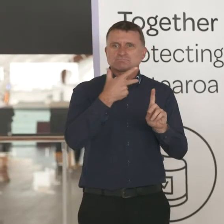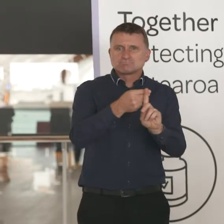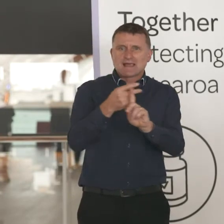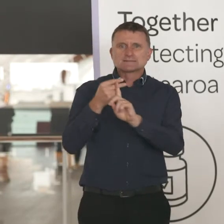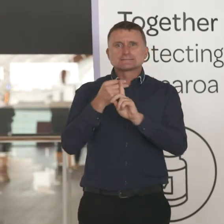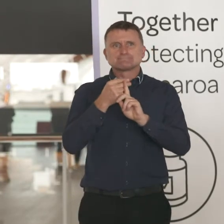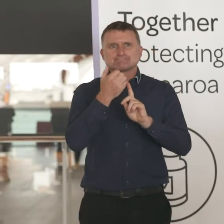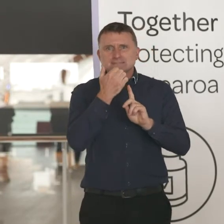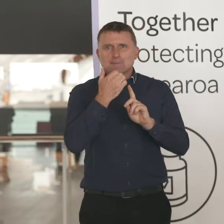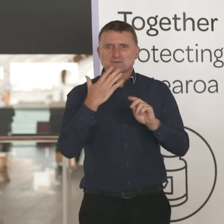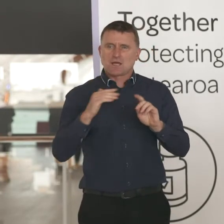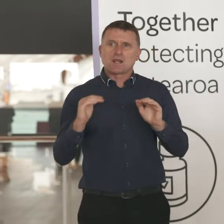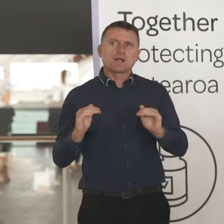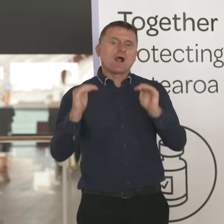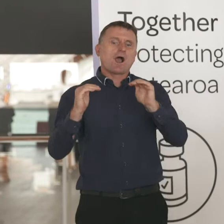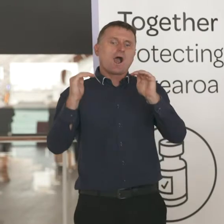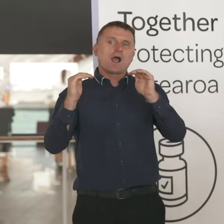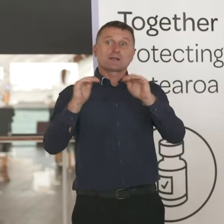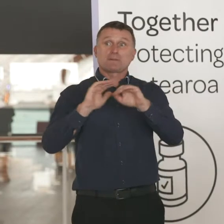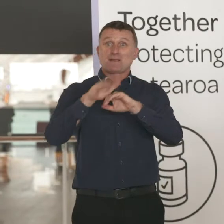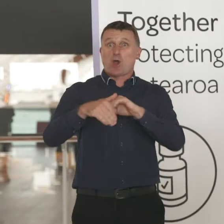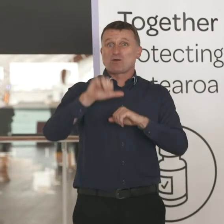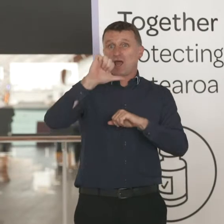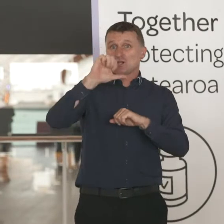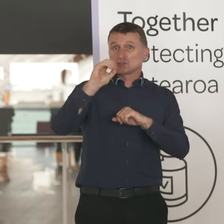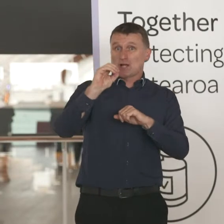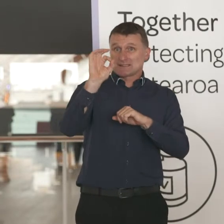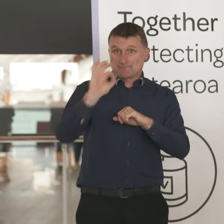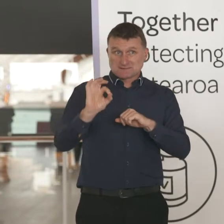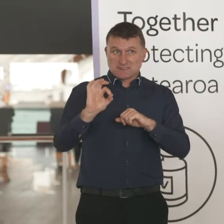as possible. I would have liked it over 90%.